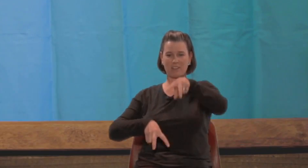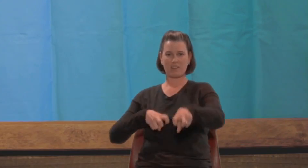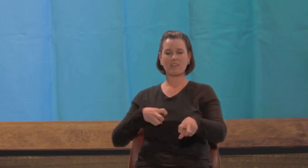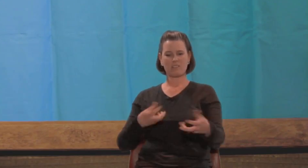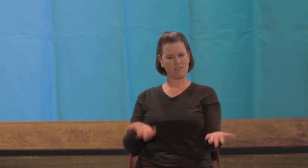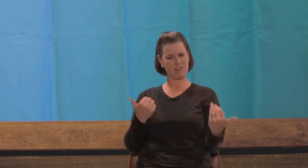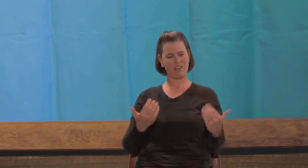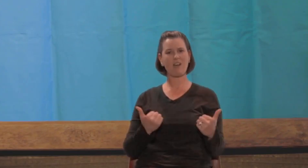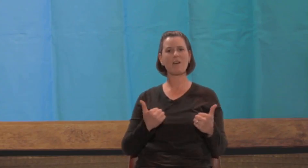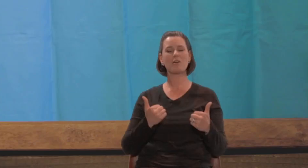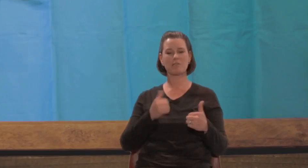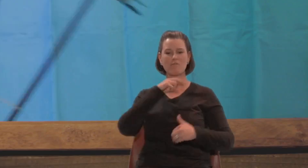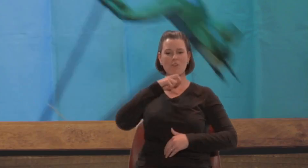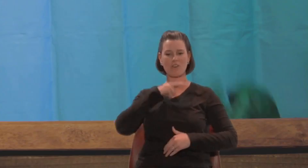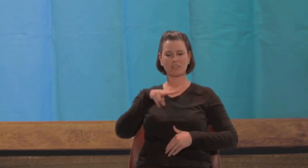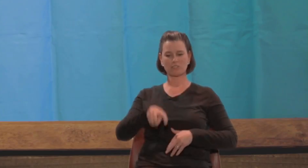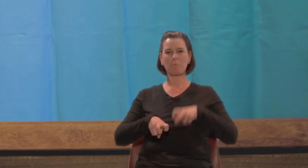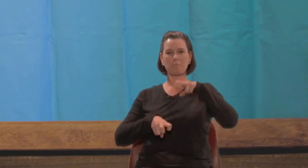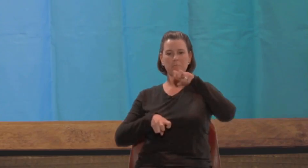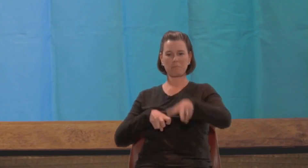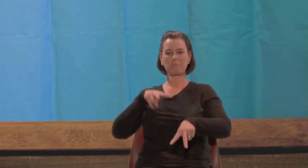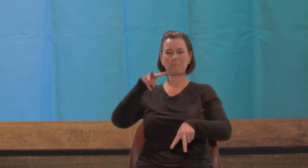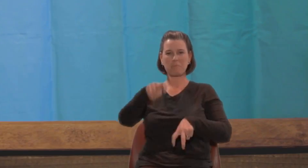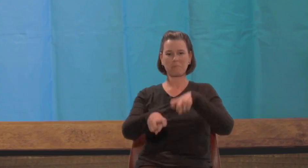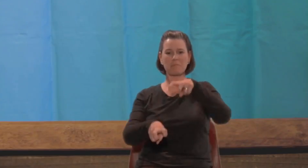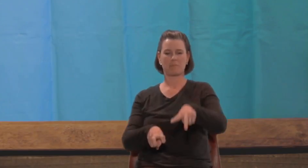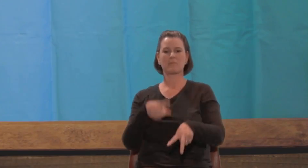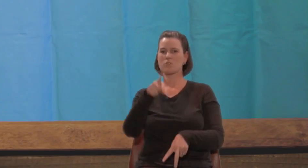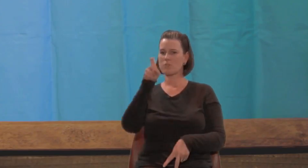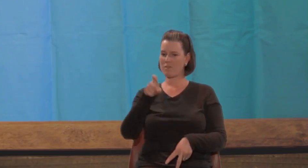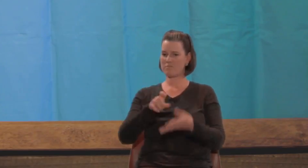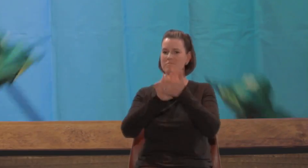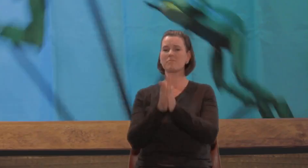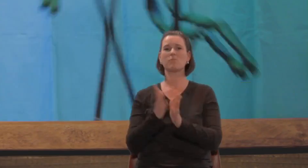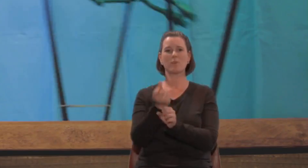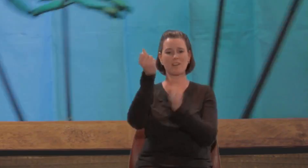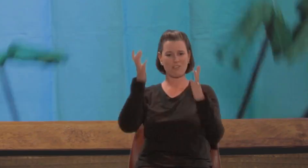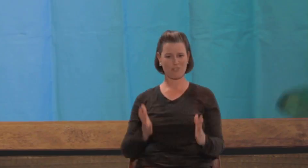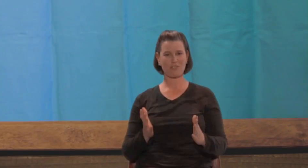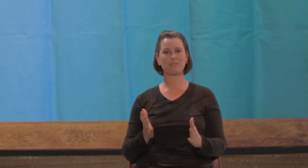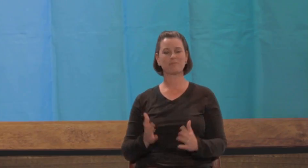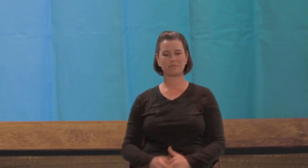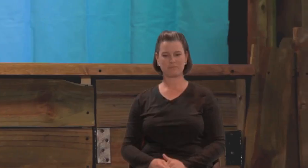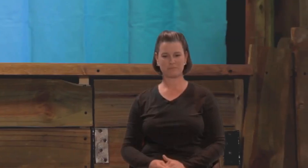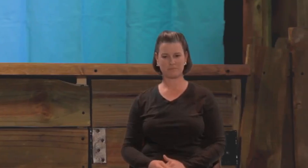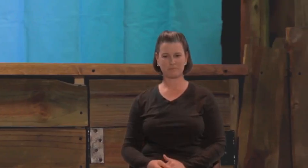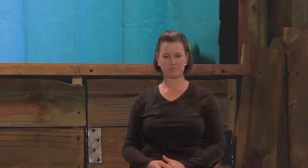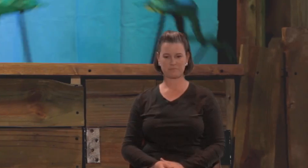come on, froggies, jump. Ye better be the winner.